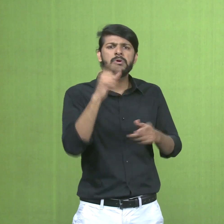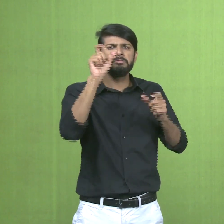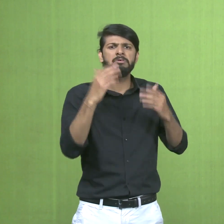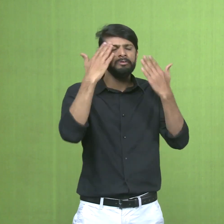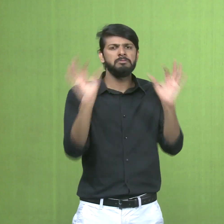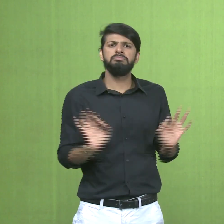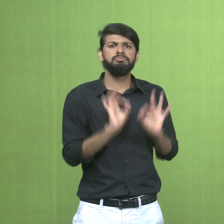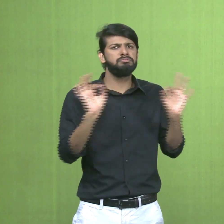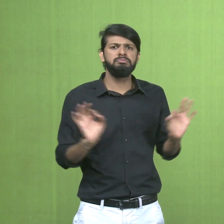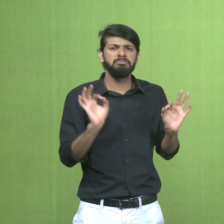artist unknown,